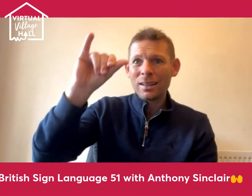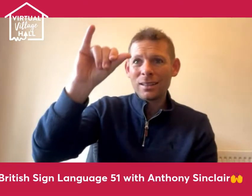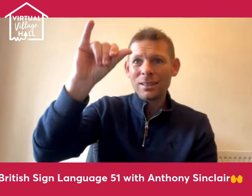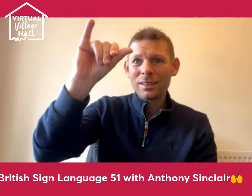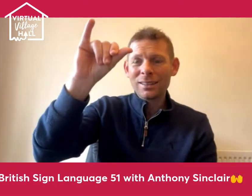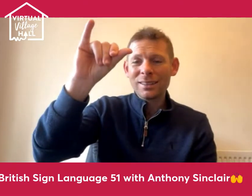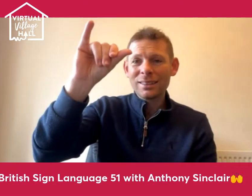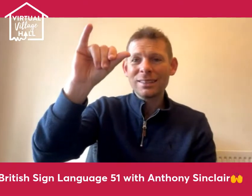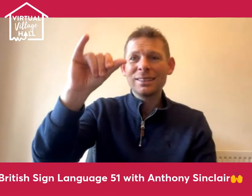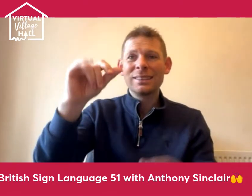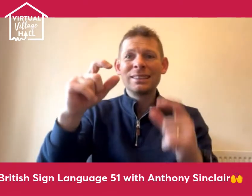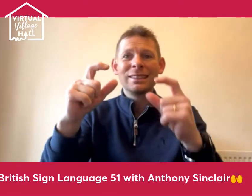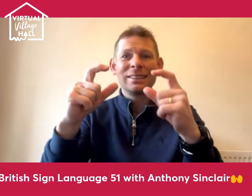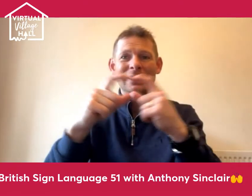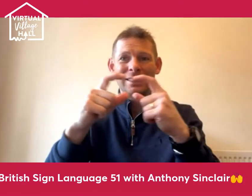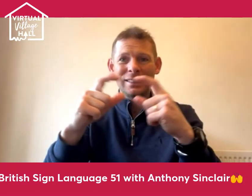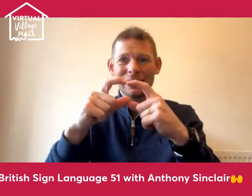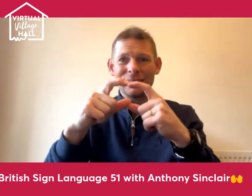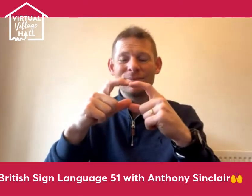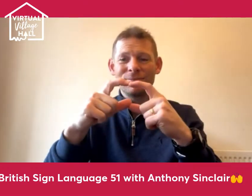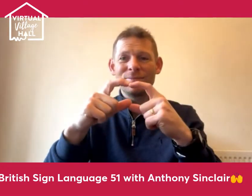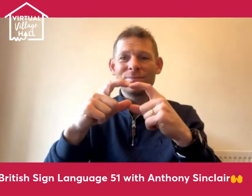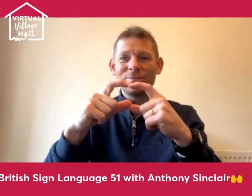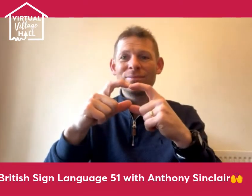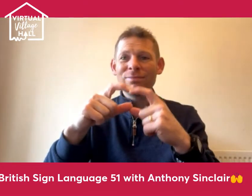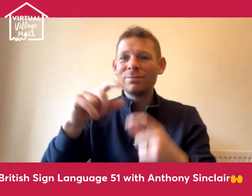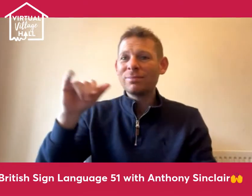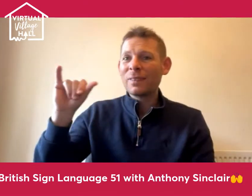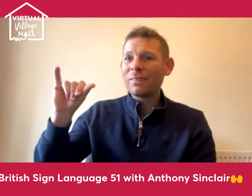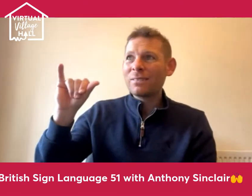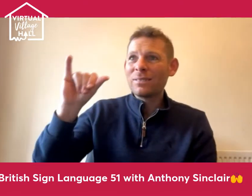Or you could book a flight ticket,